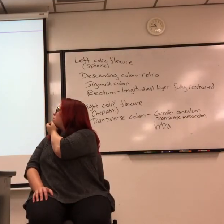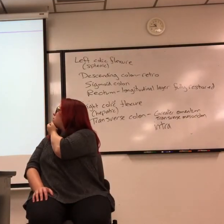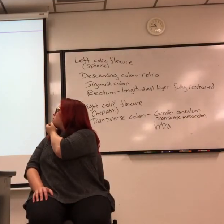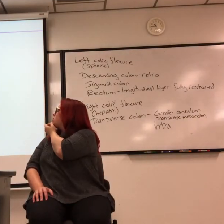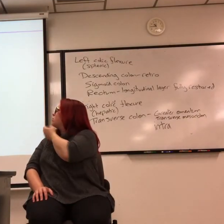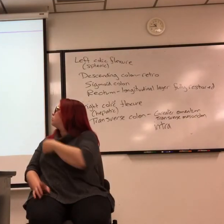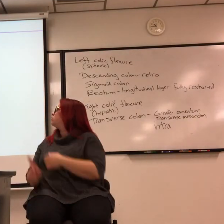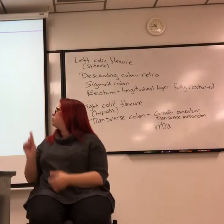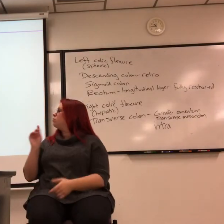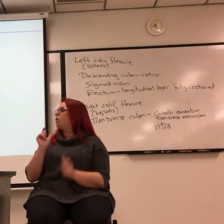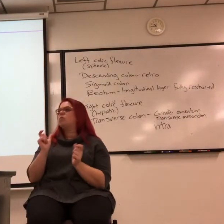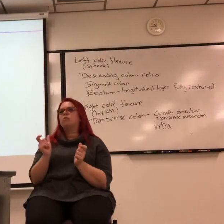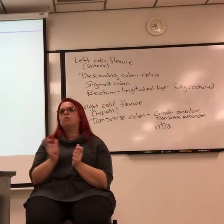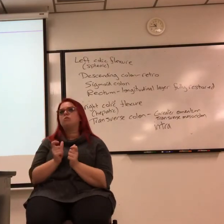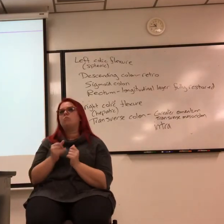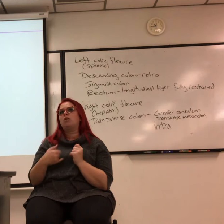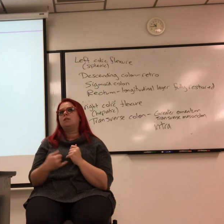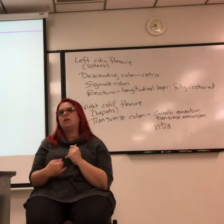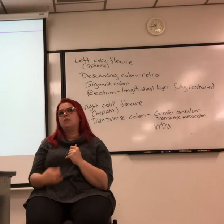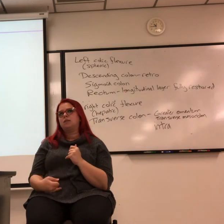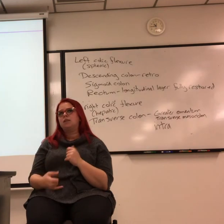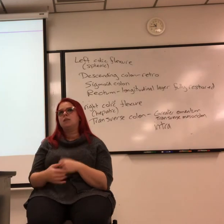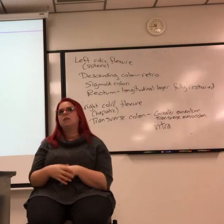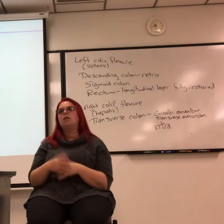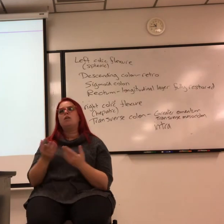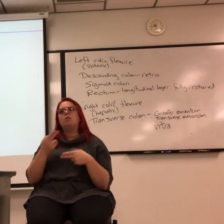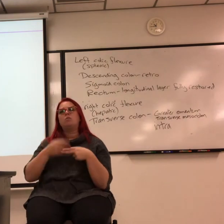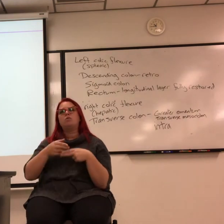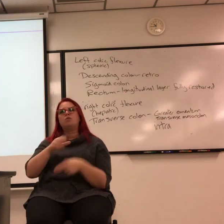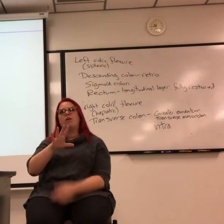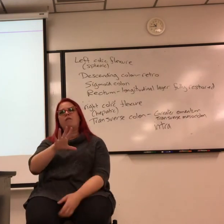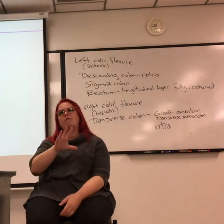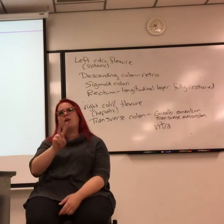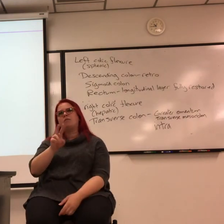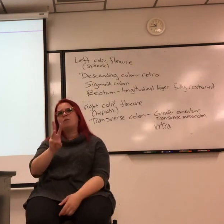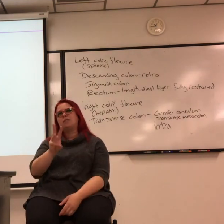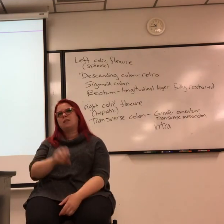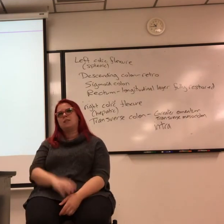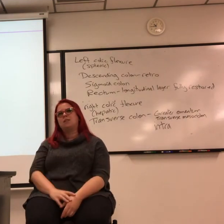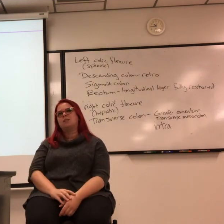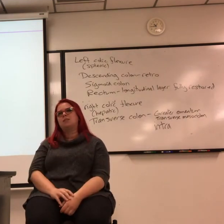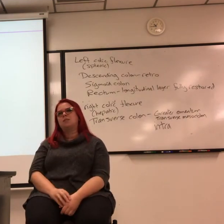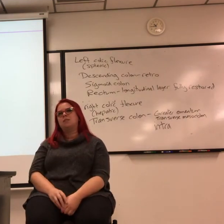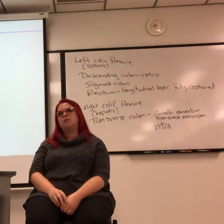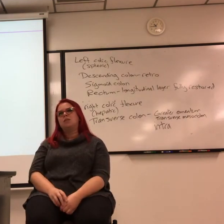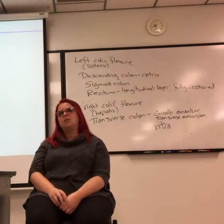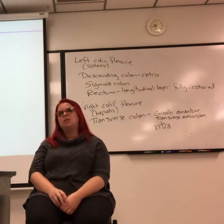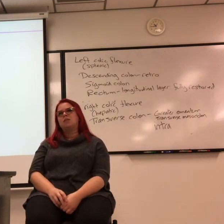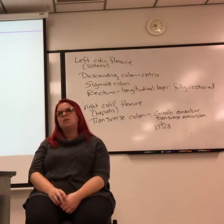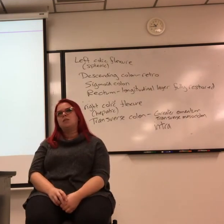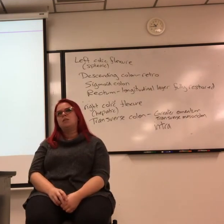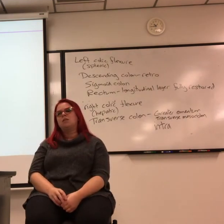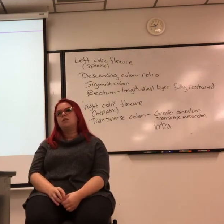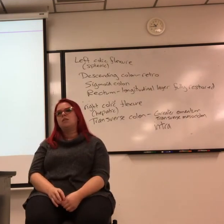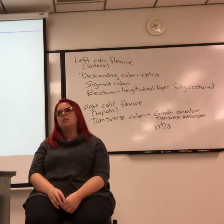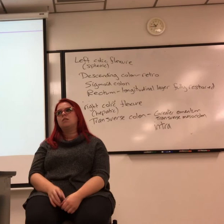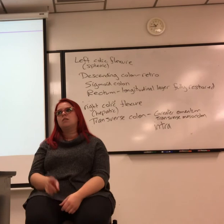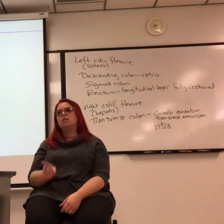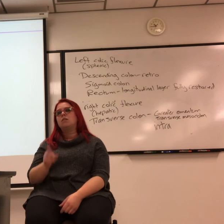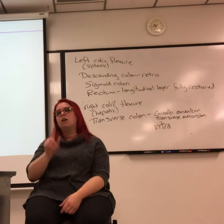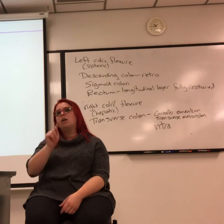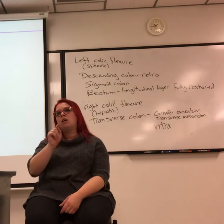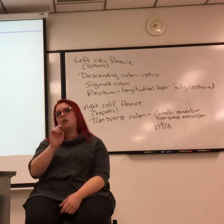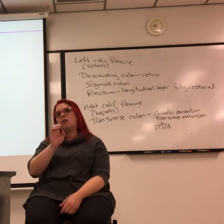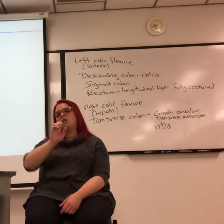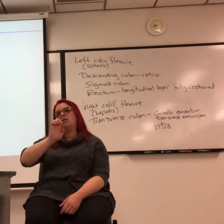Okay, here's the small intestines. What would you call 526? What do you think you're going for there? Tania